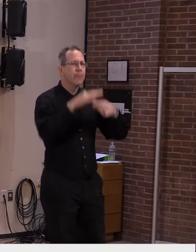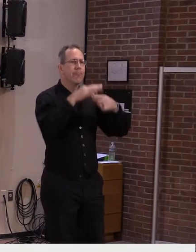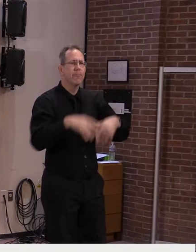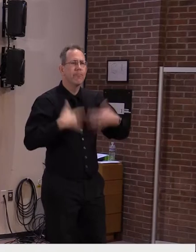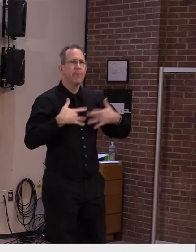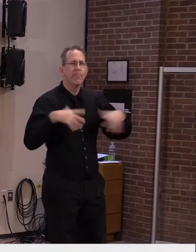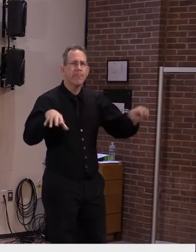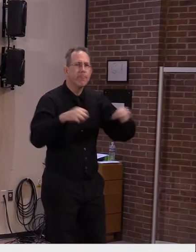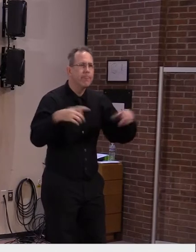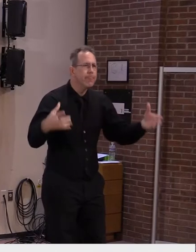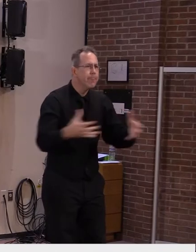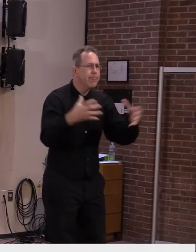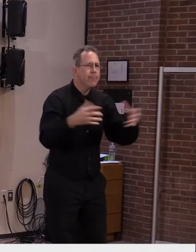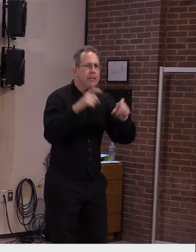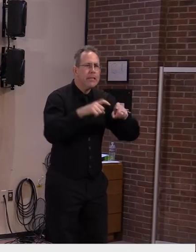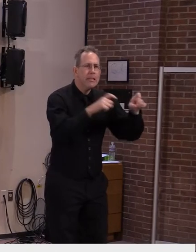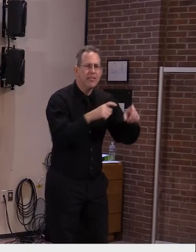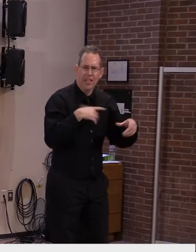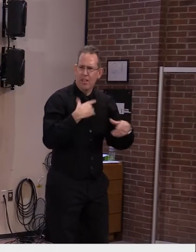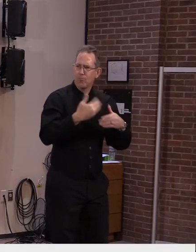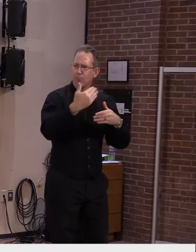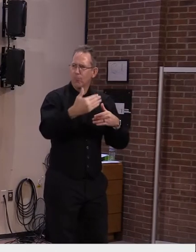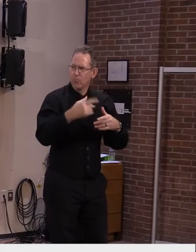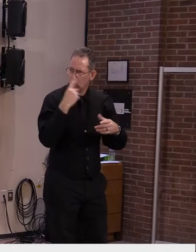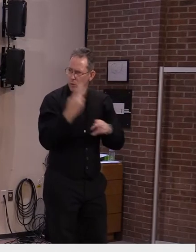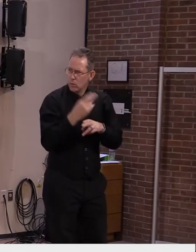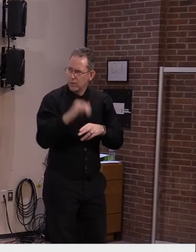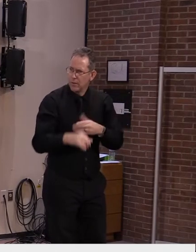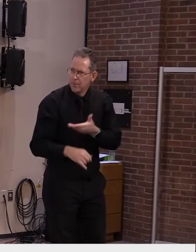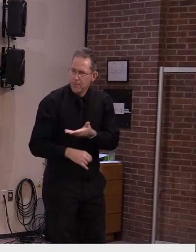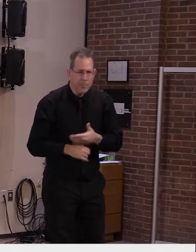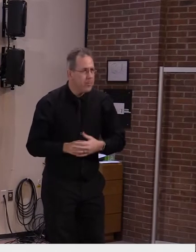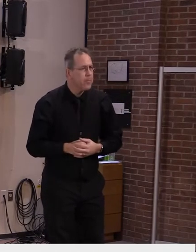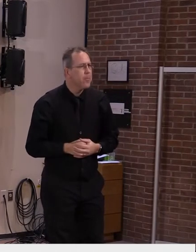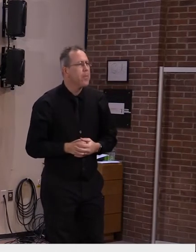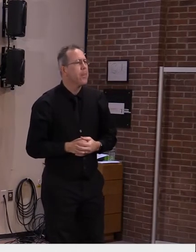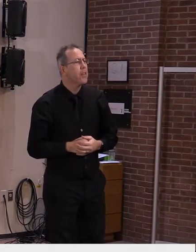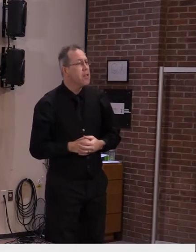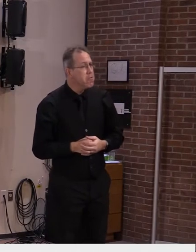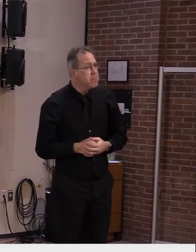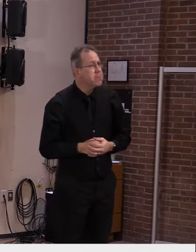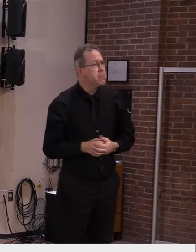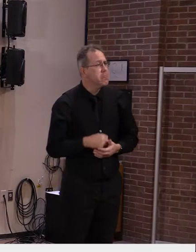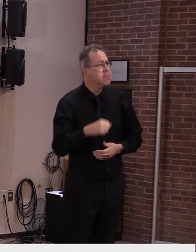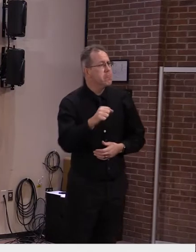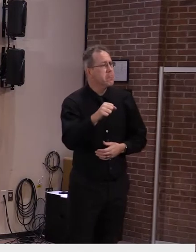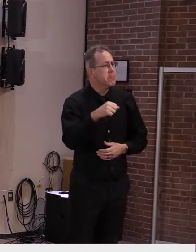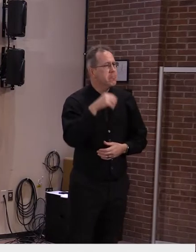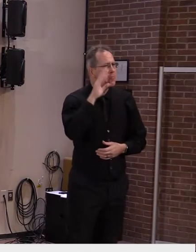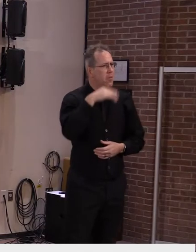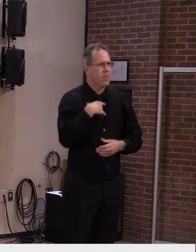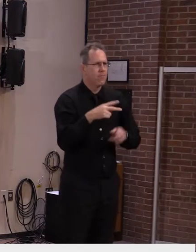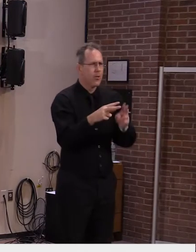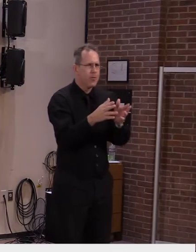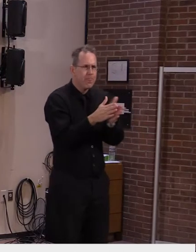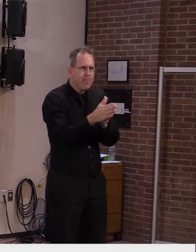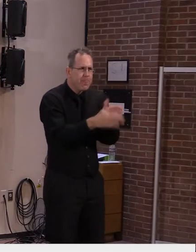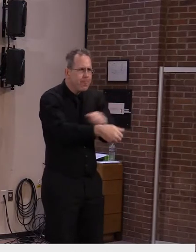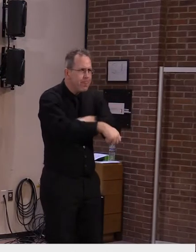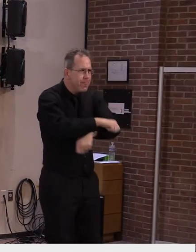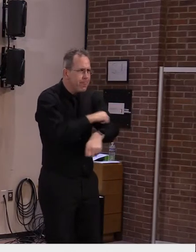as you can surmise, we're I was pretty interested in doing that when you asked the question.